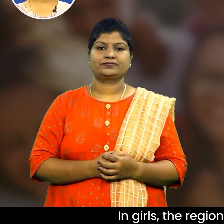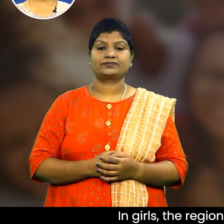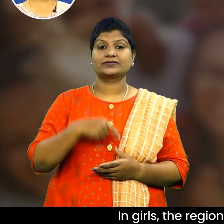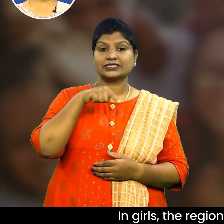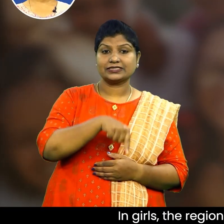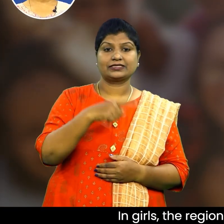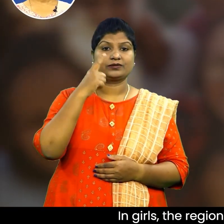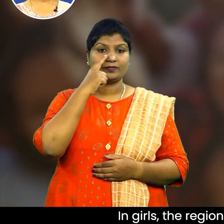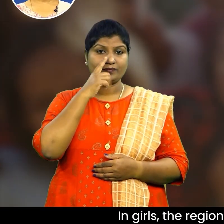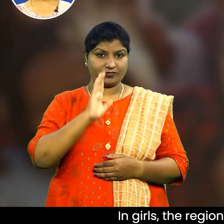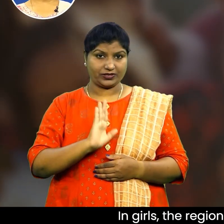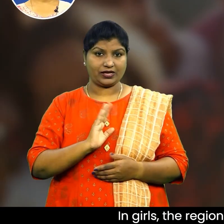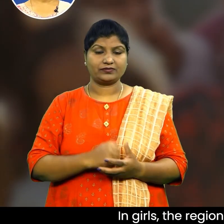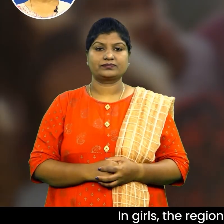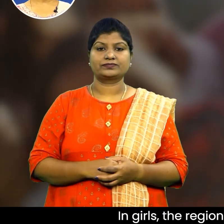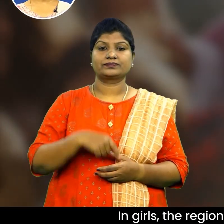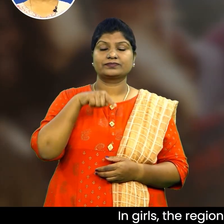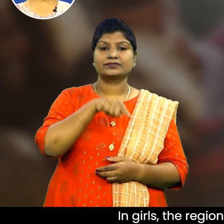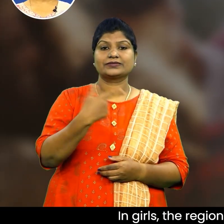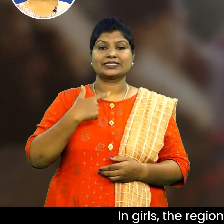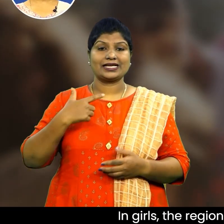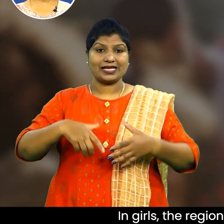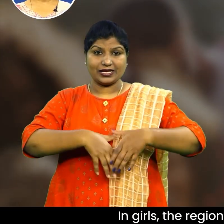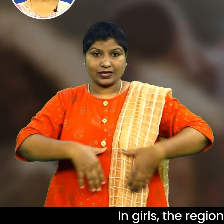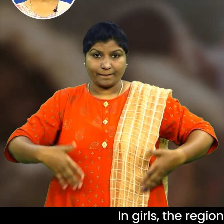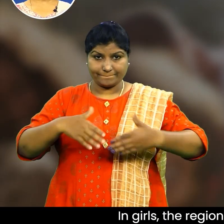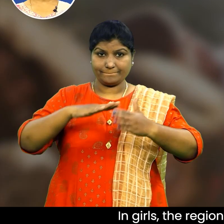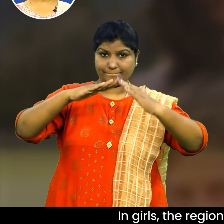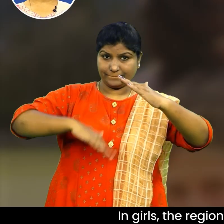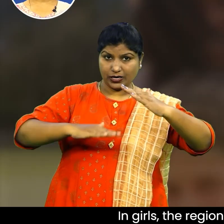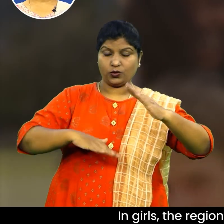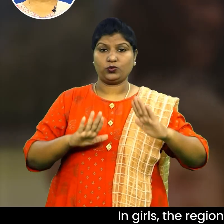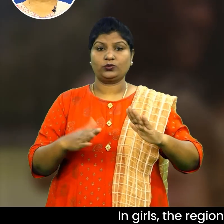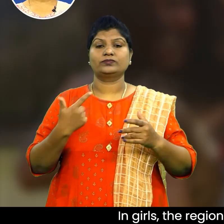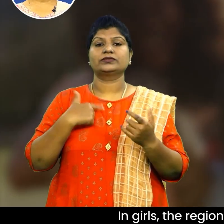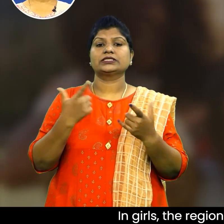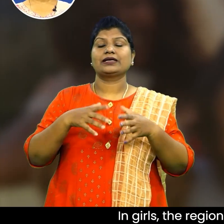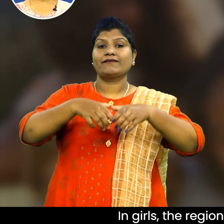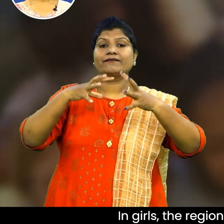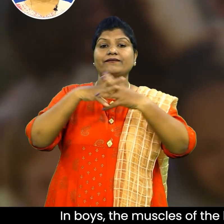In girls, the region below the waist becomes wider.